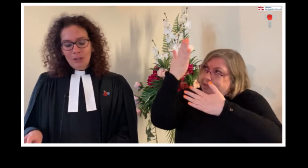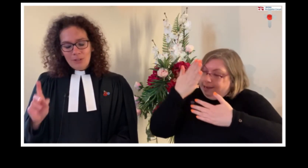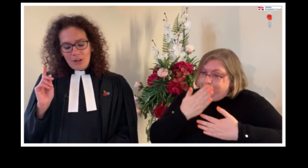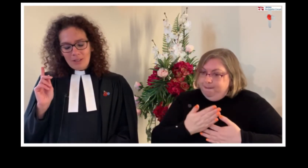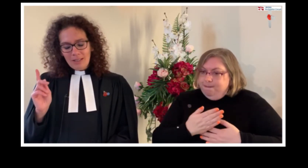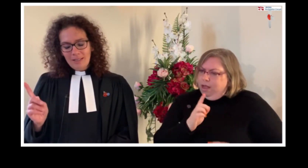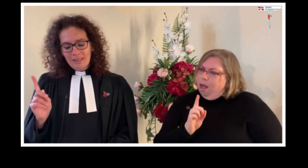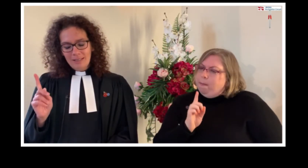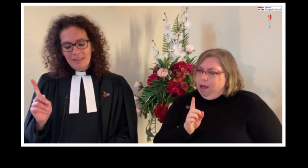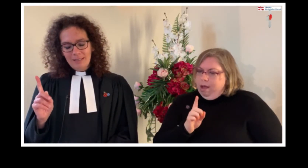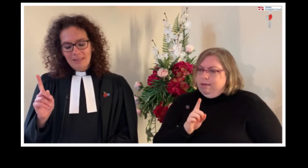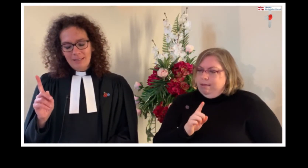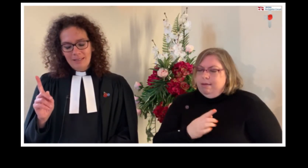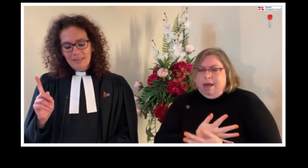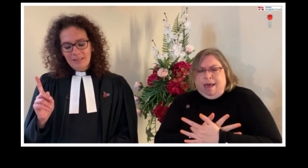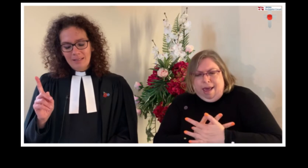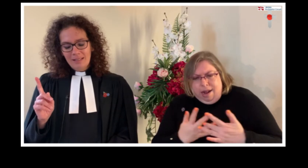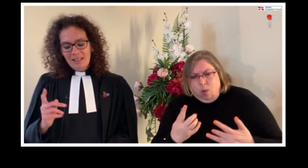Anyone who loves God